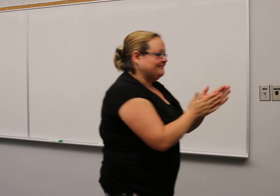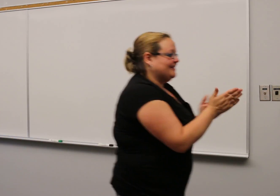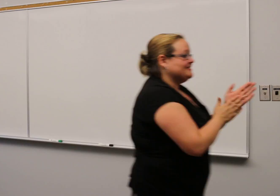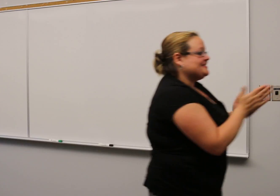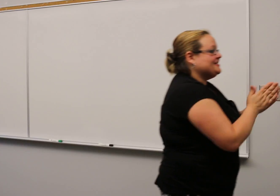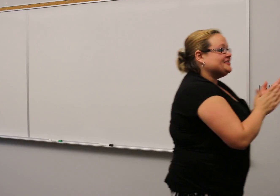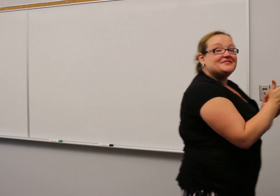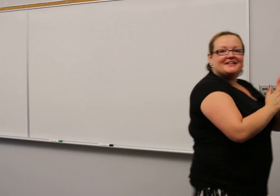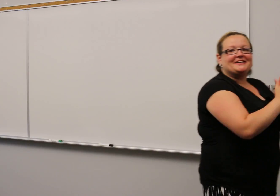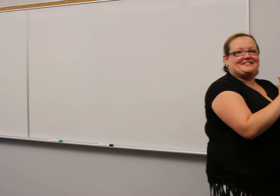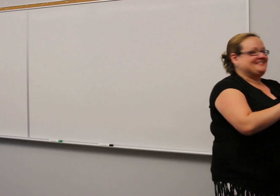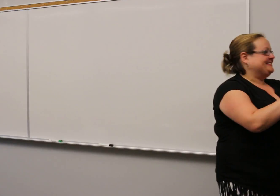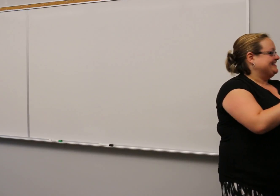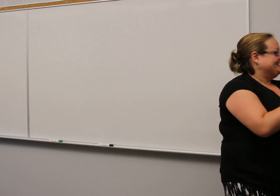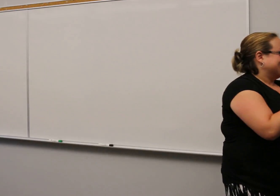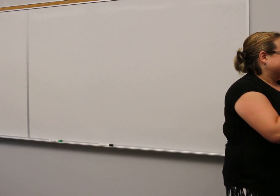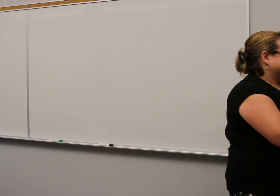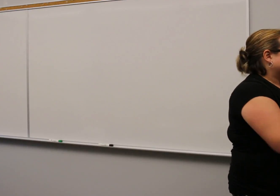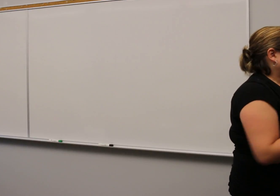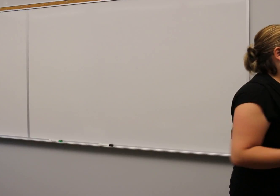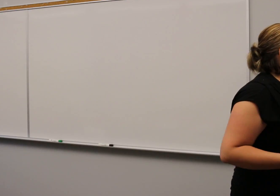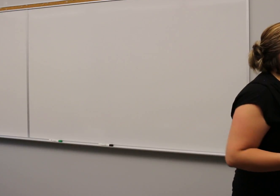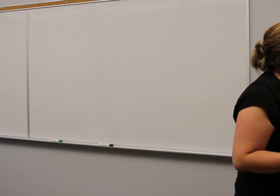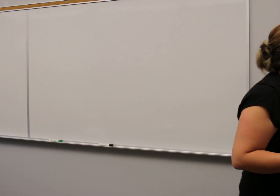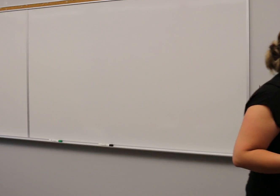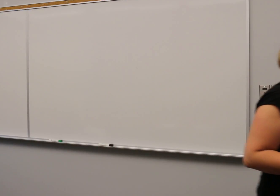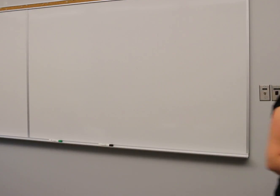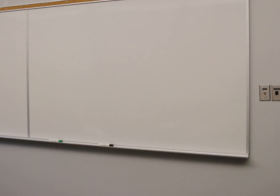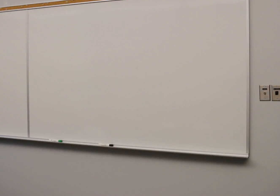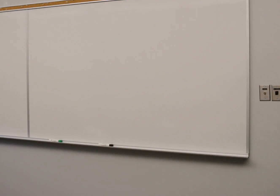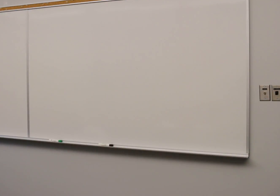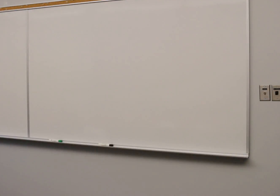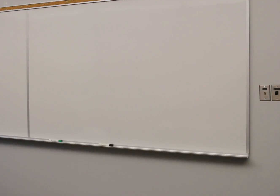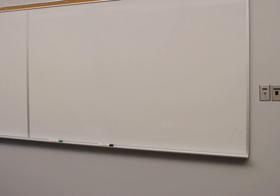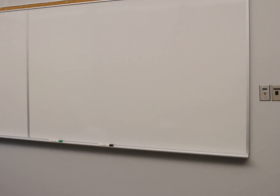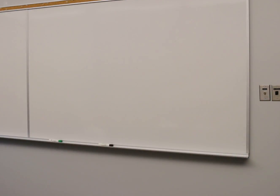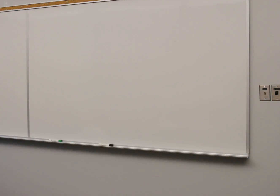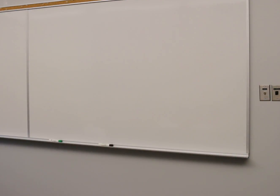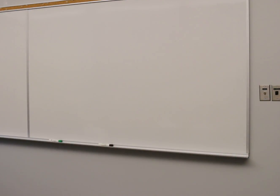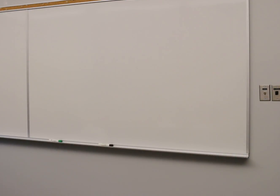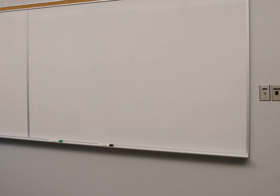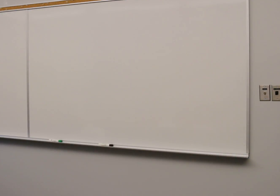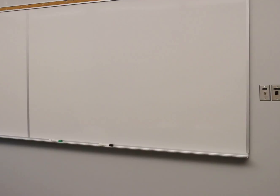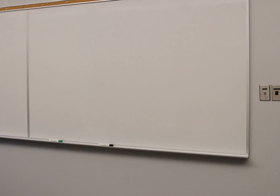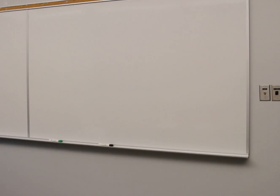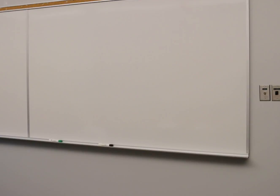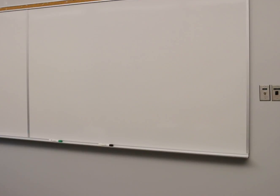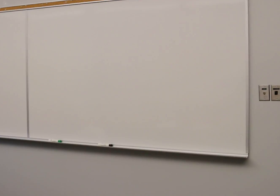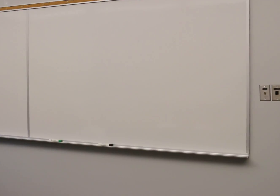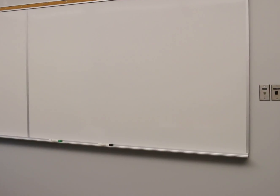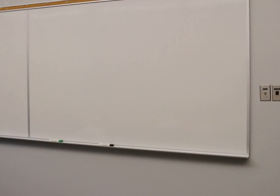I was gonna say, just finished, so. Doing okay? We're doing okay? Yeah. Okay, Paul's gonna move the camera